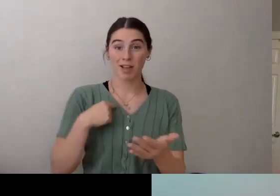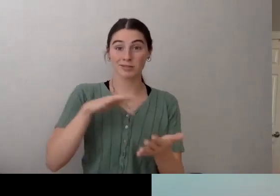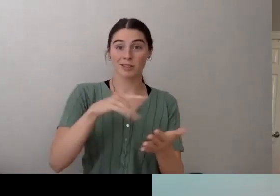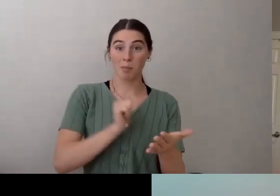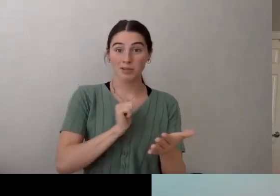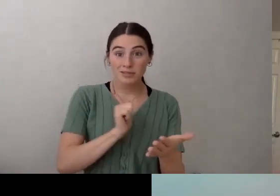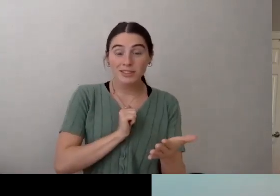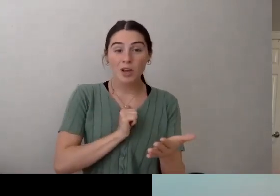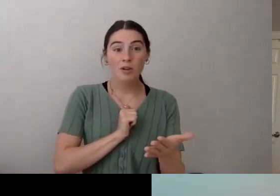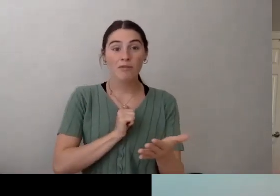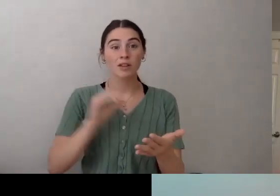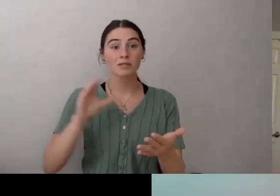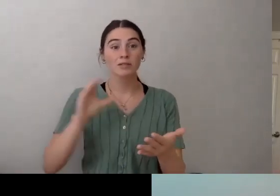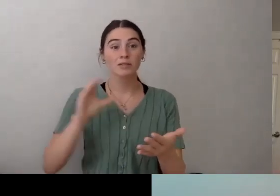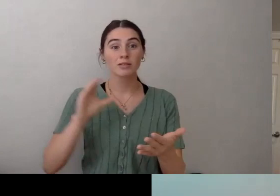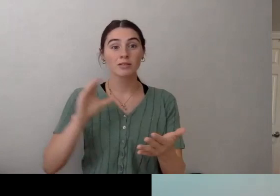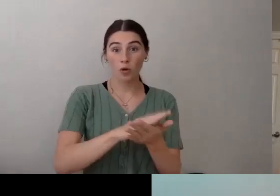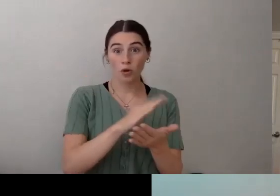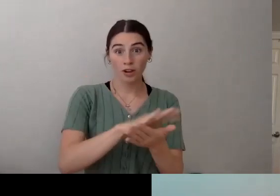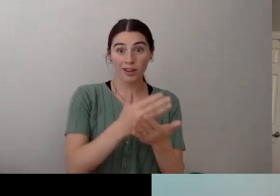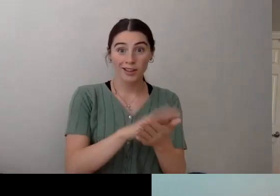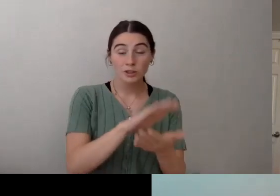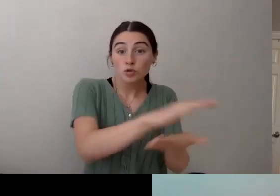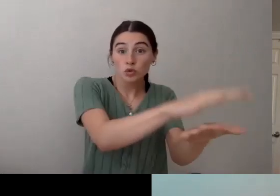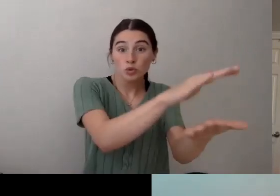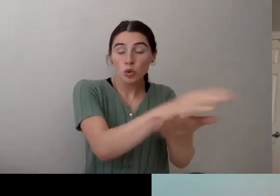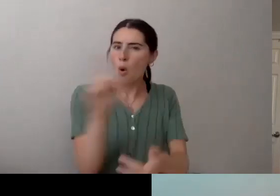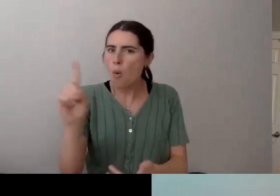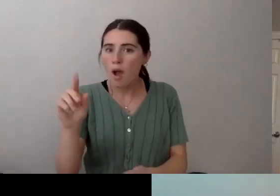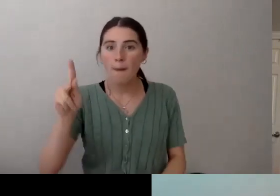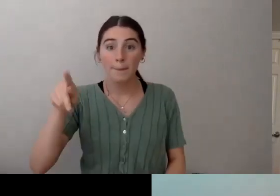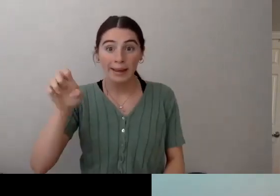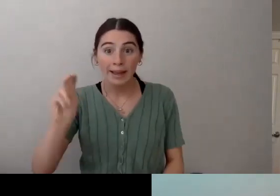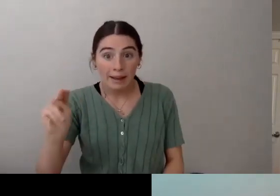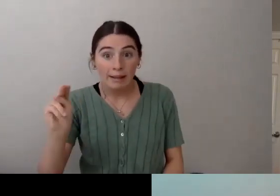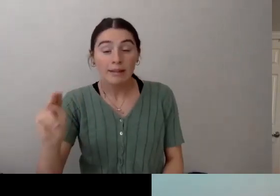the culinary school in Pennsylvania.